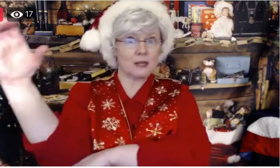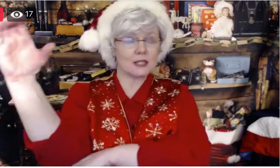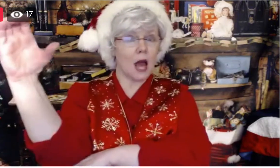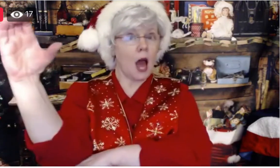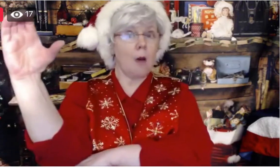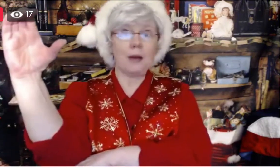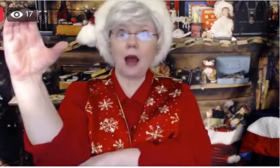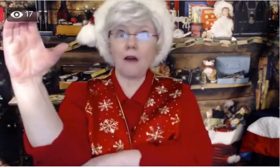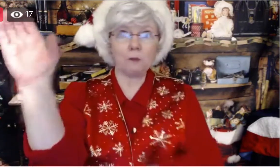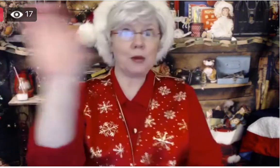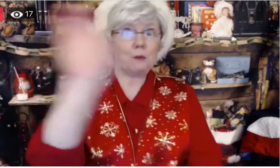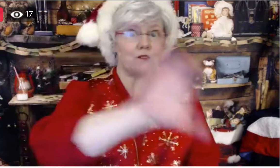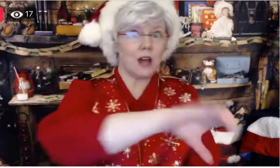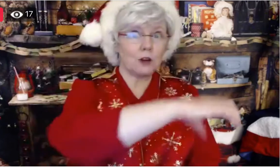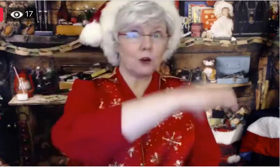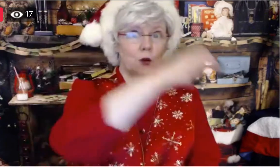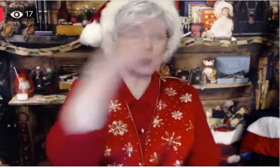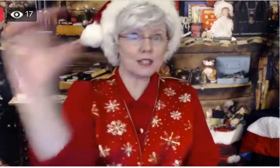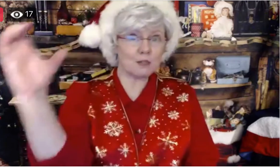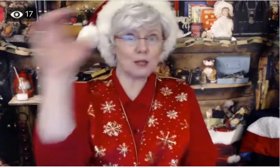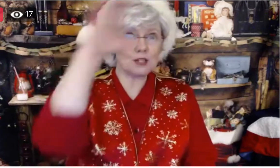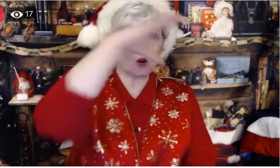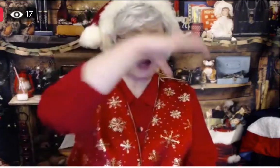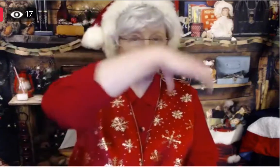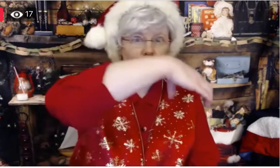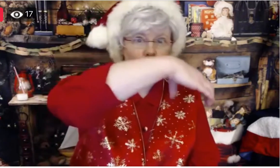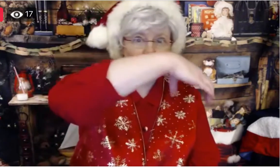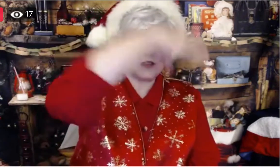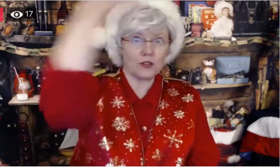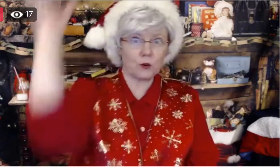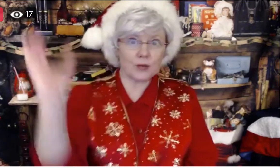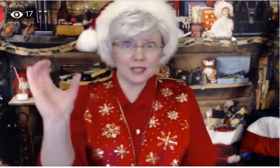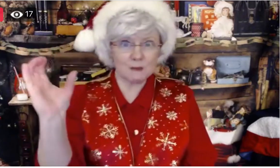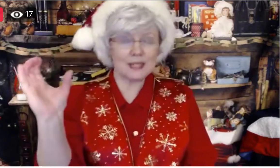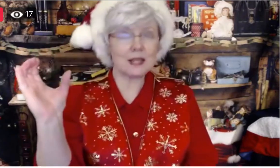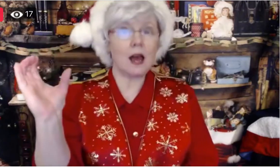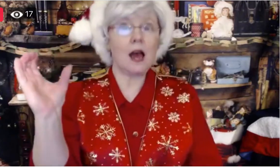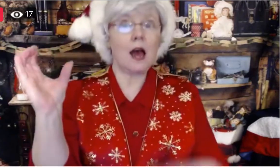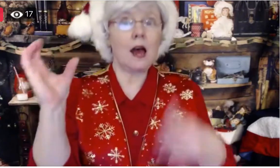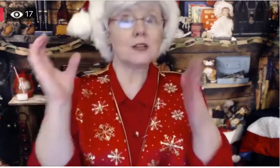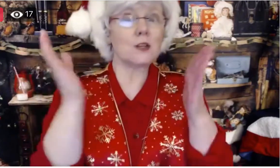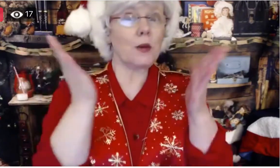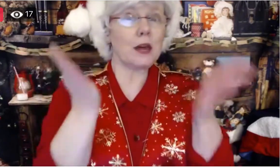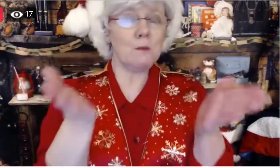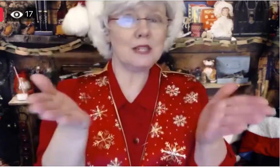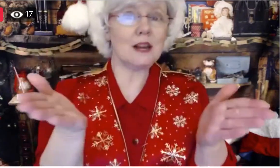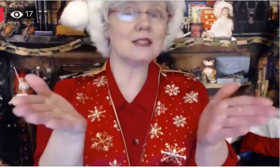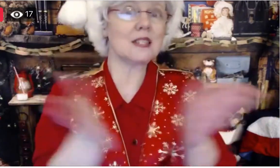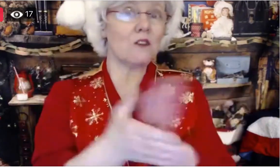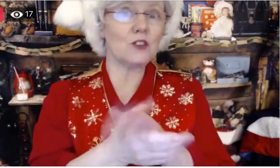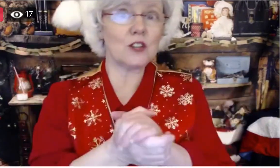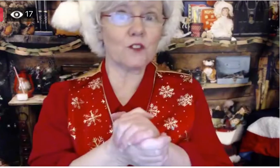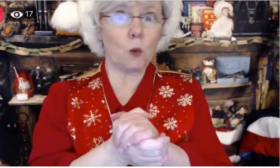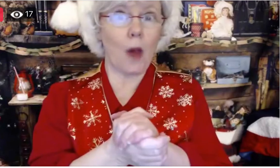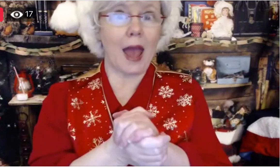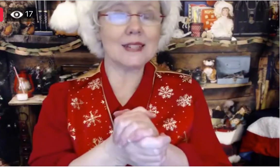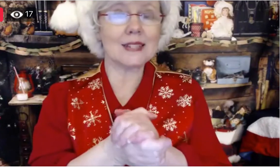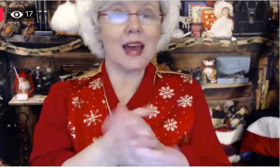Christmas, but other people have done Christmas or like the wreath Christmas. So it can be done several different ways.